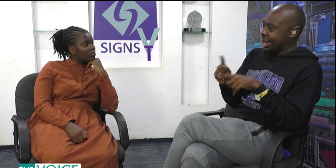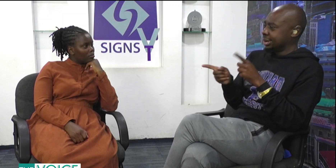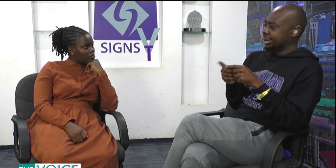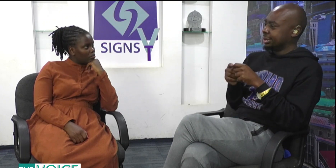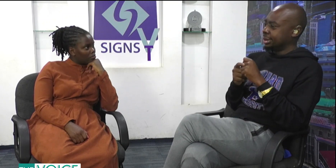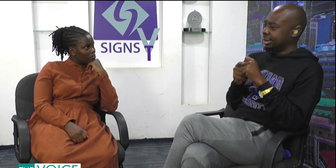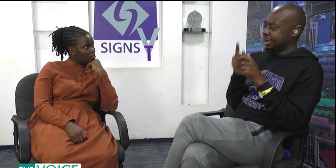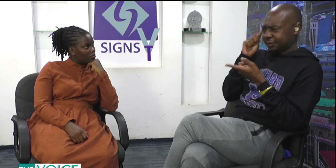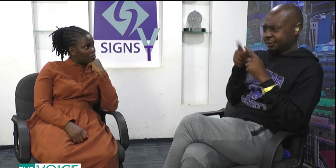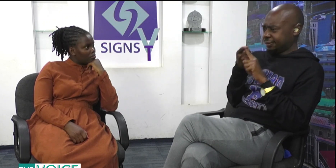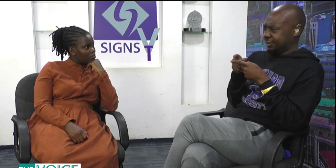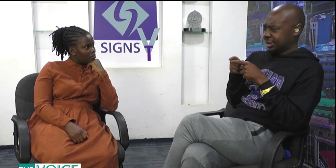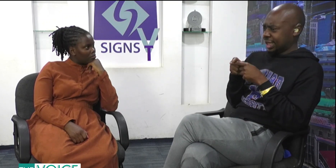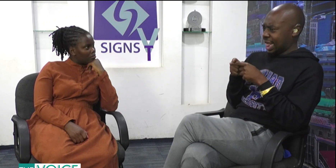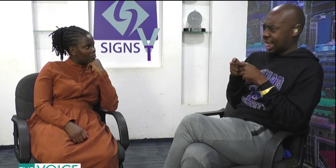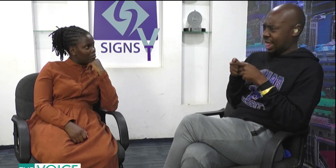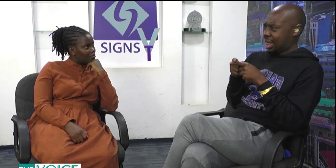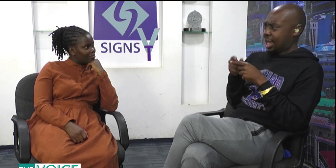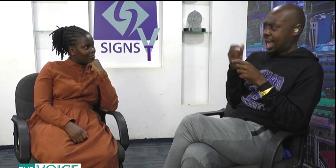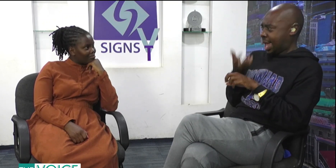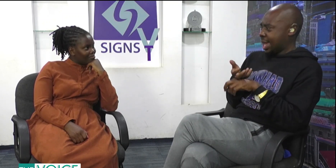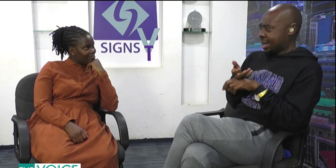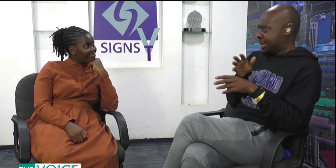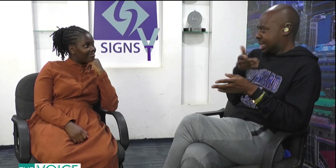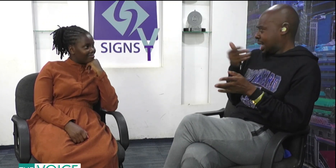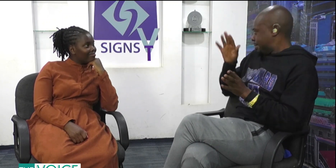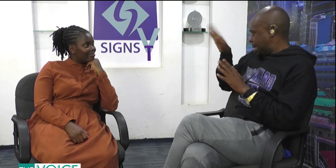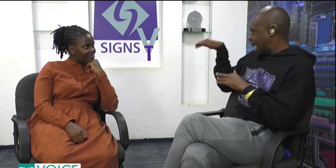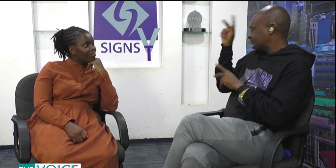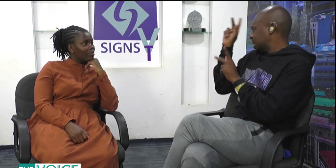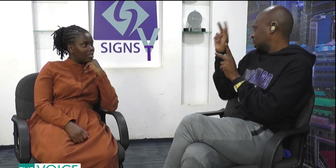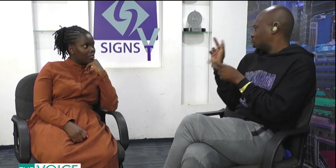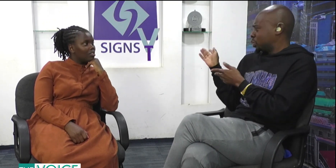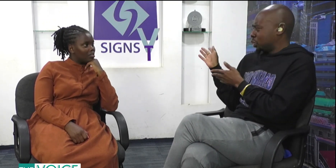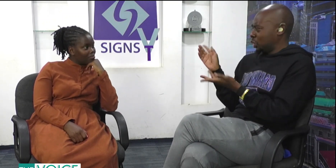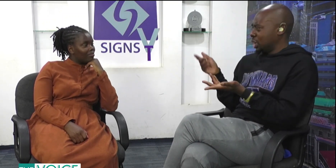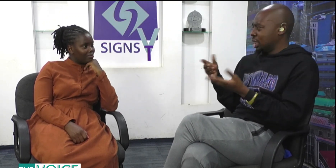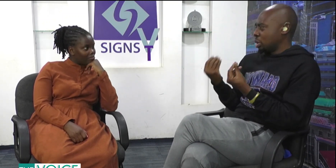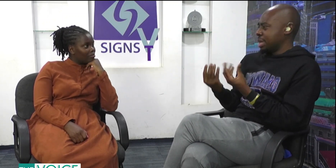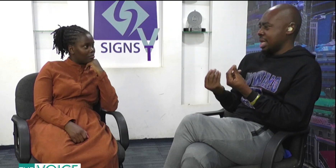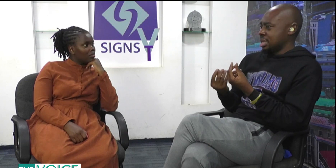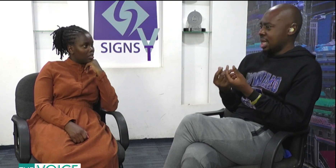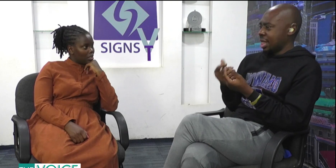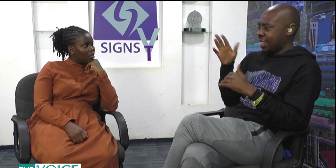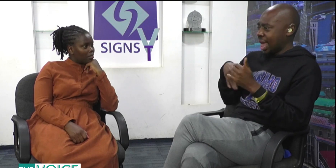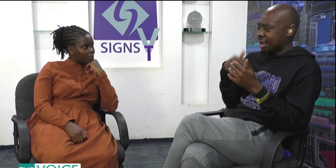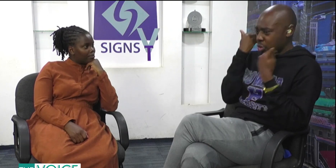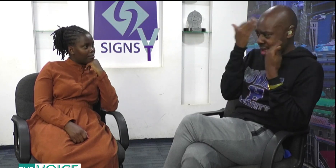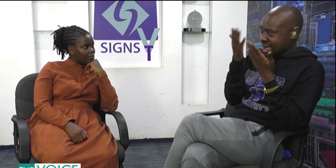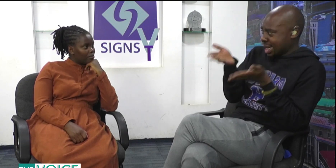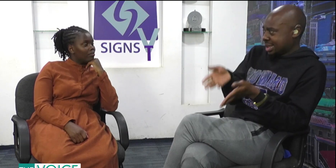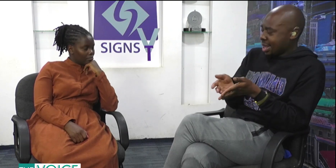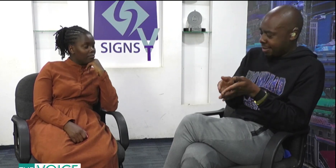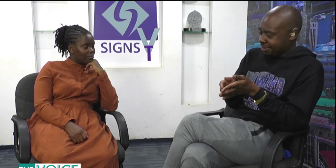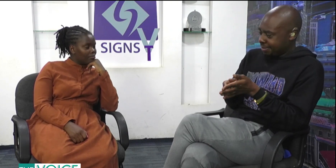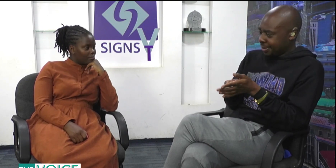end, I went back home. So at home, I also was thinking on what to do because life in Kisumu